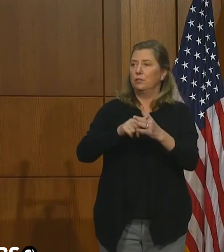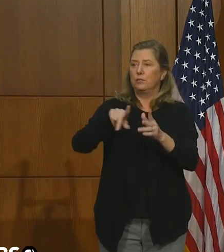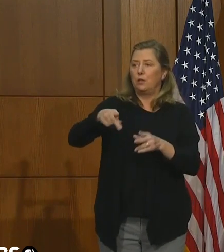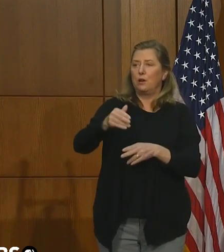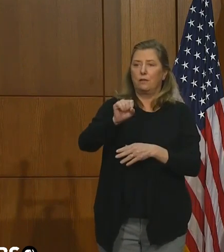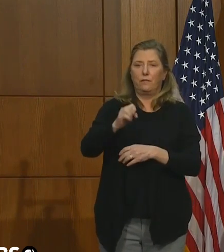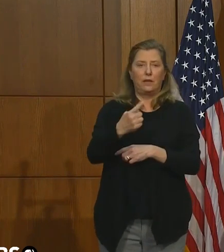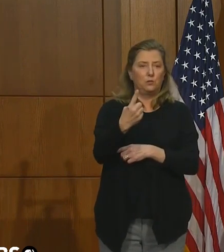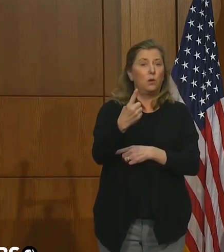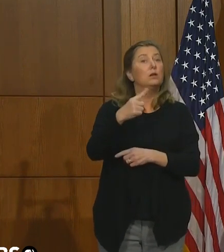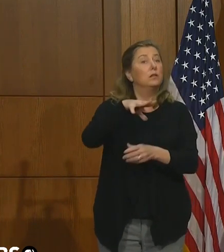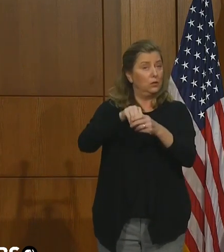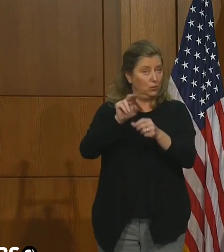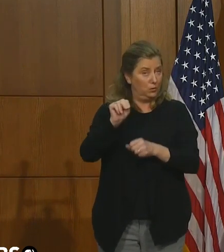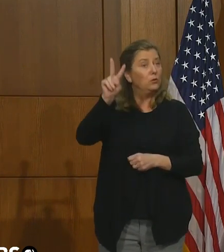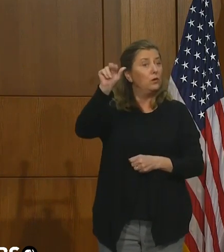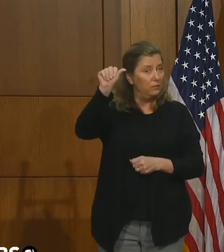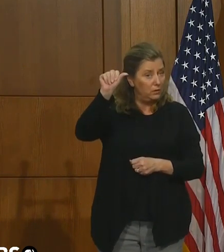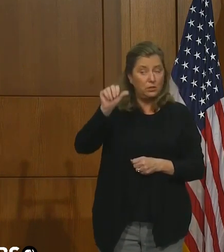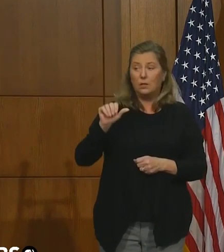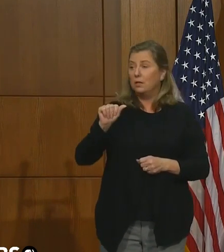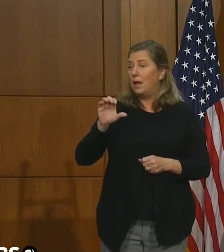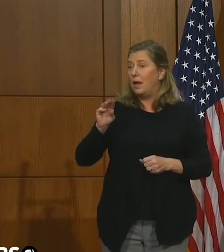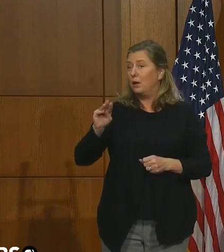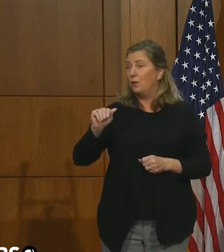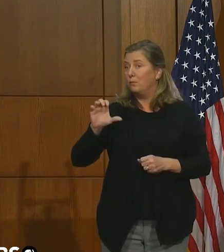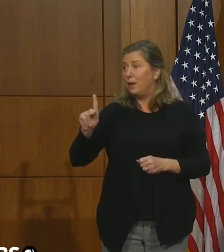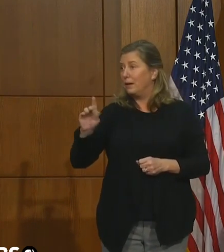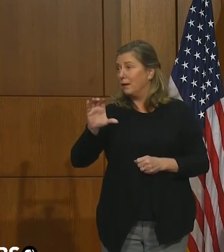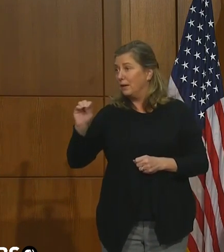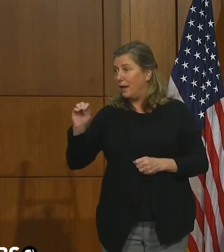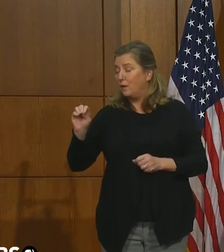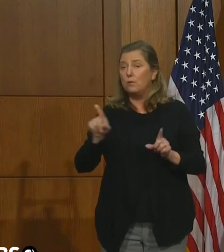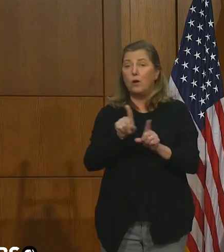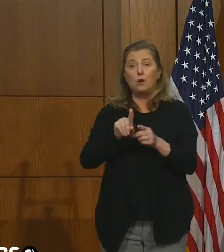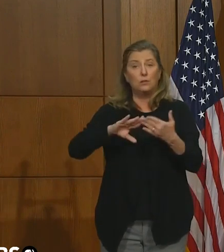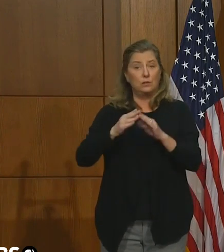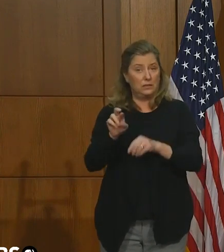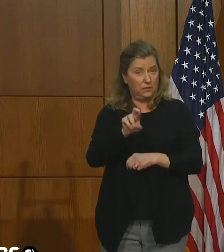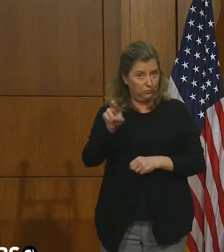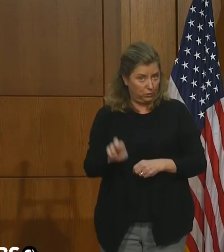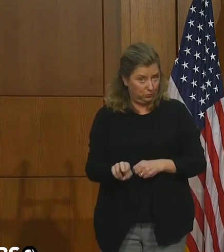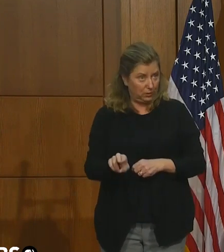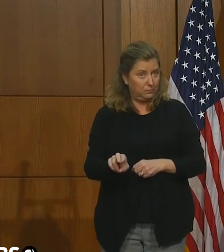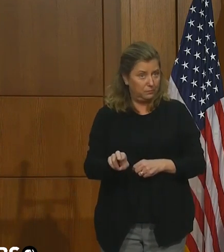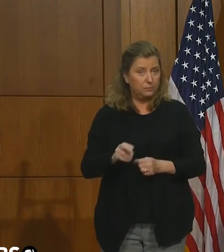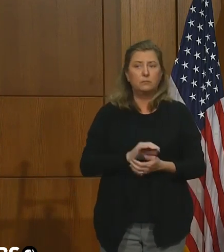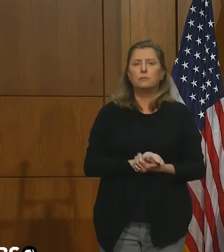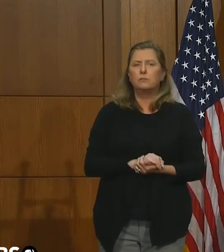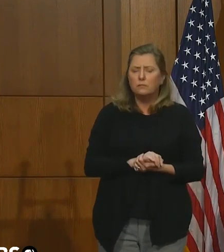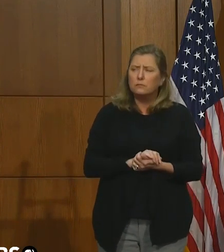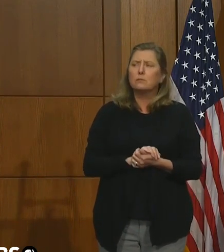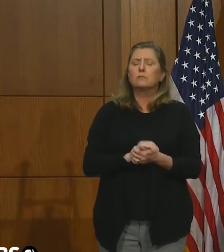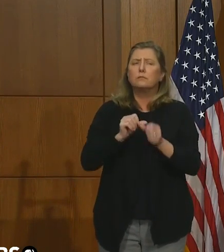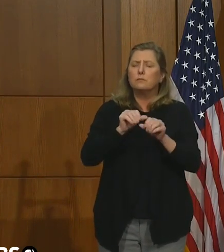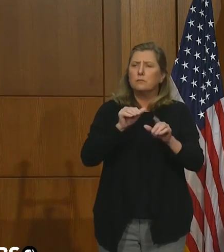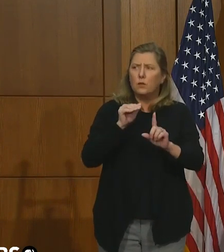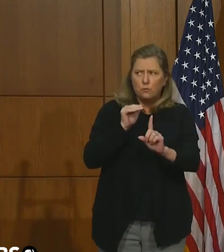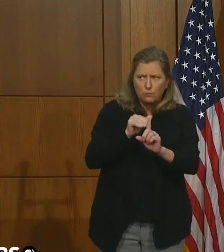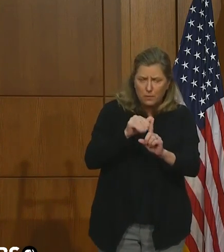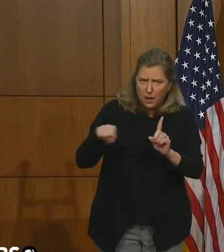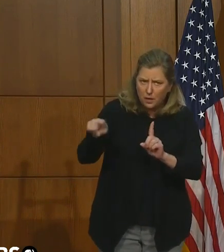This includes Northern Virginia, Accomack County, and the city of Richmond. As a reminder, in